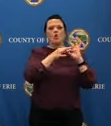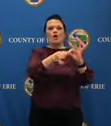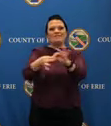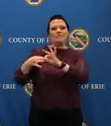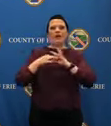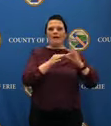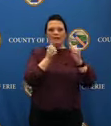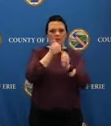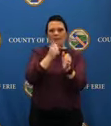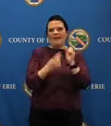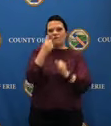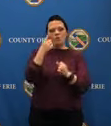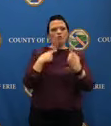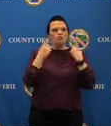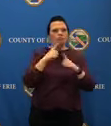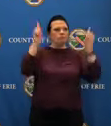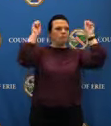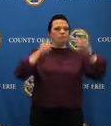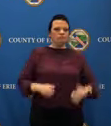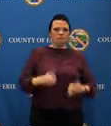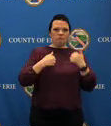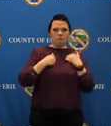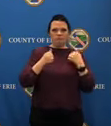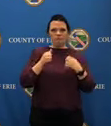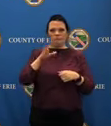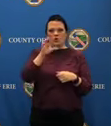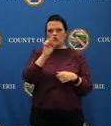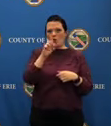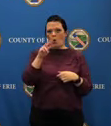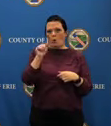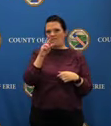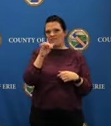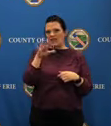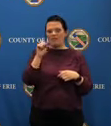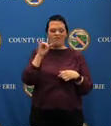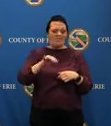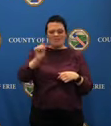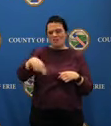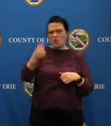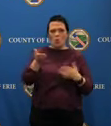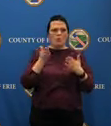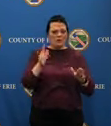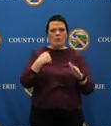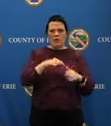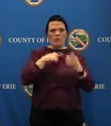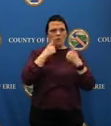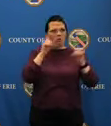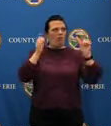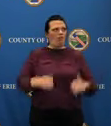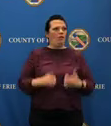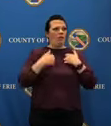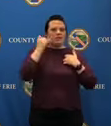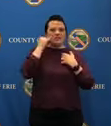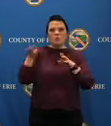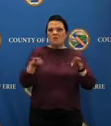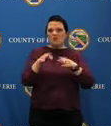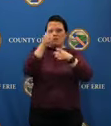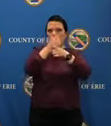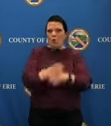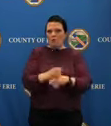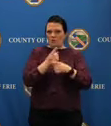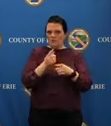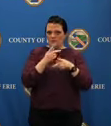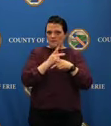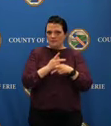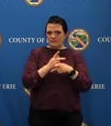with everyone else to get through the coronavirus. And that's the only way we're going to get through it, if we act appropriately together and understand